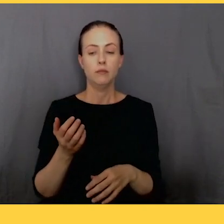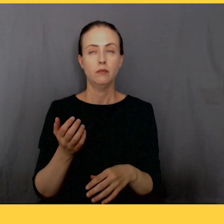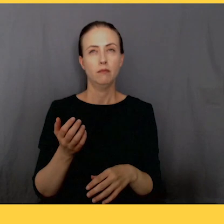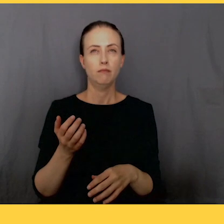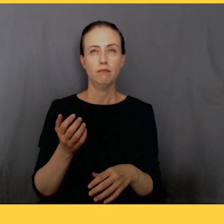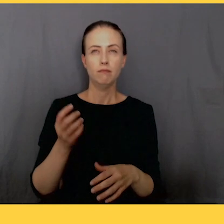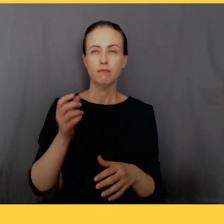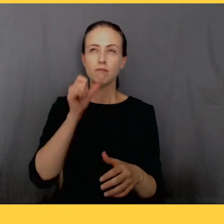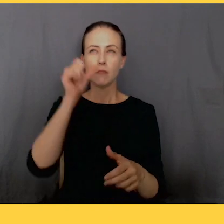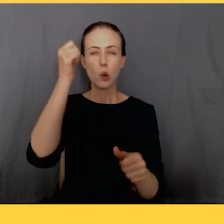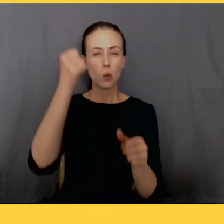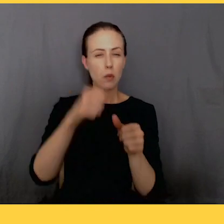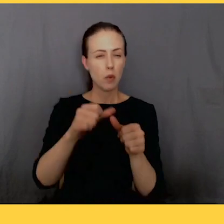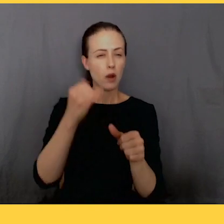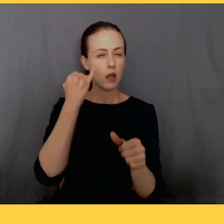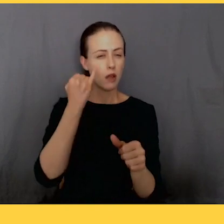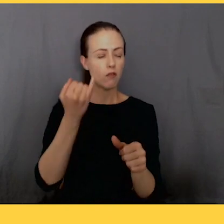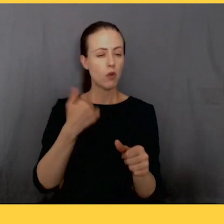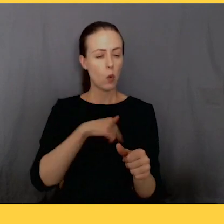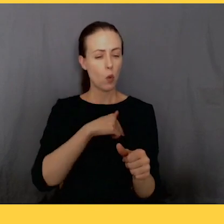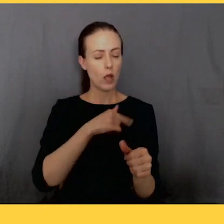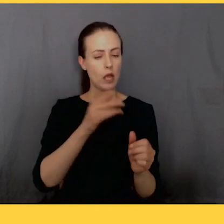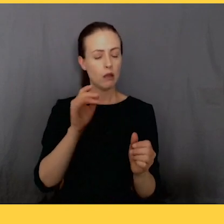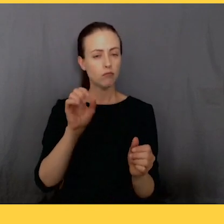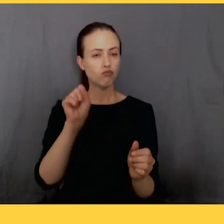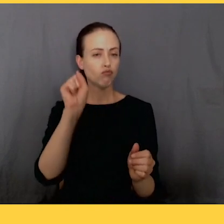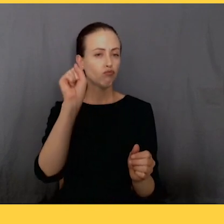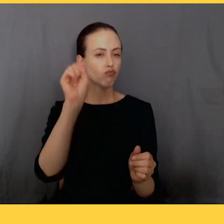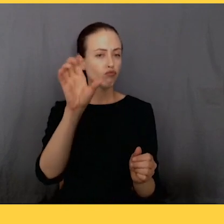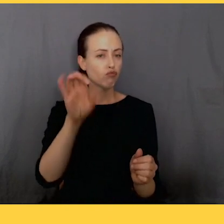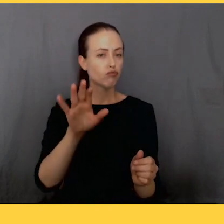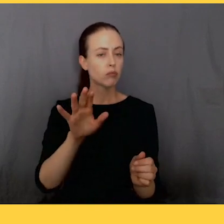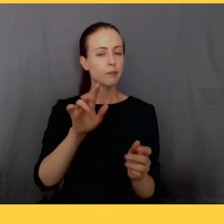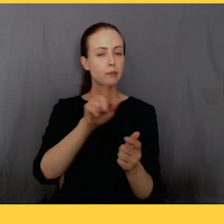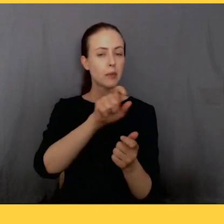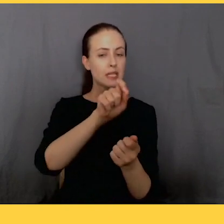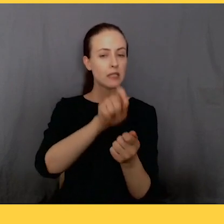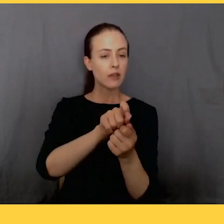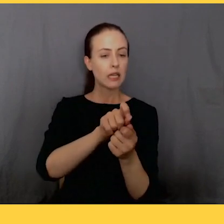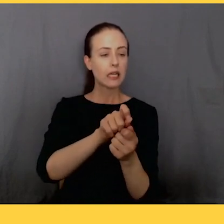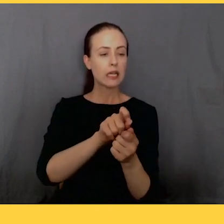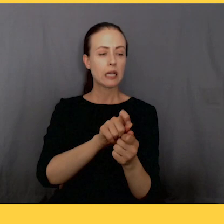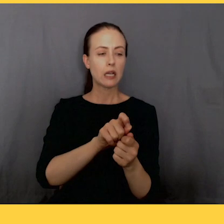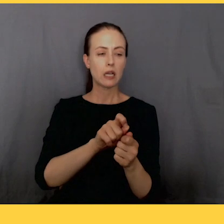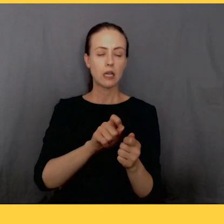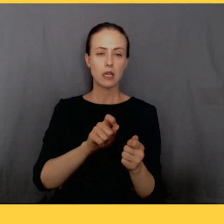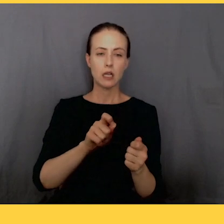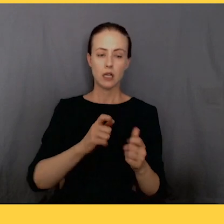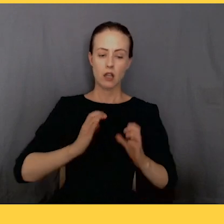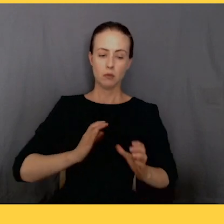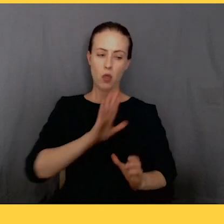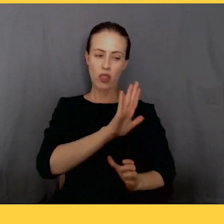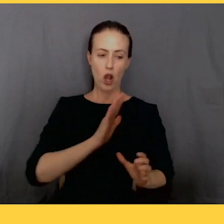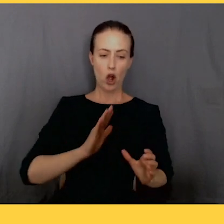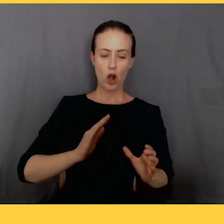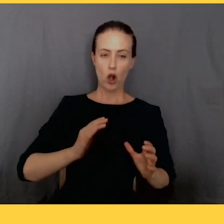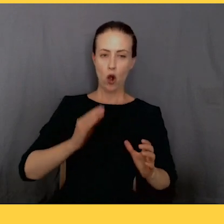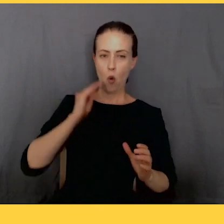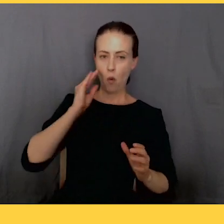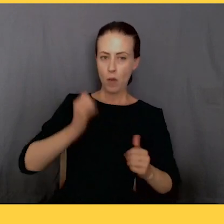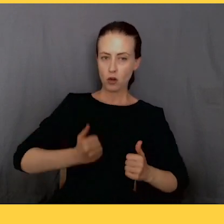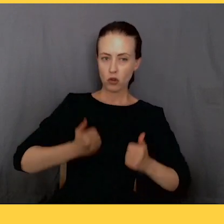recall if we give specific customer service addresses, et cetera, but we've been working